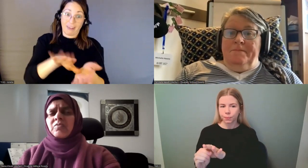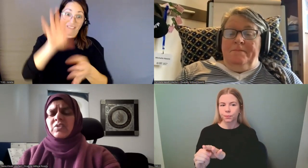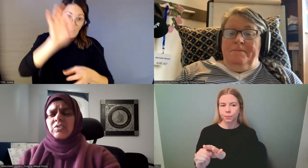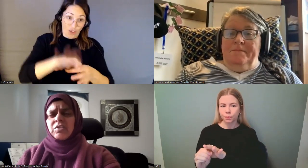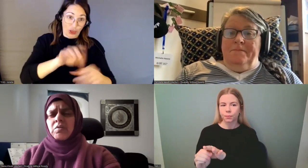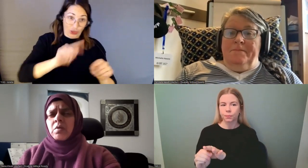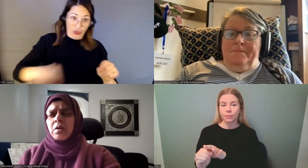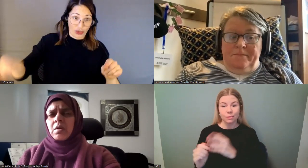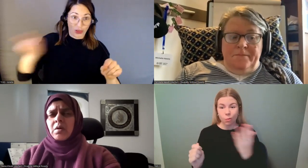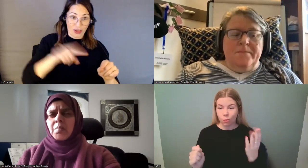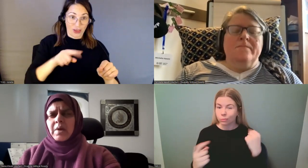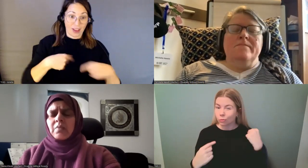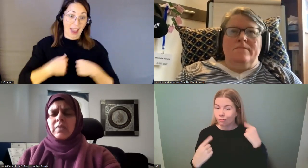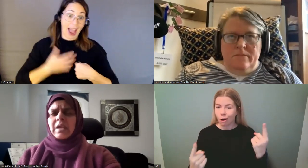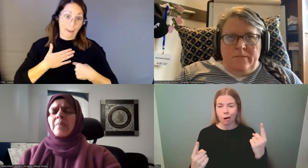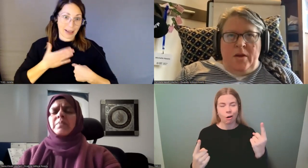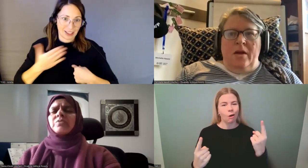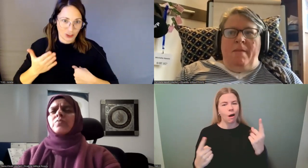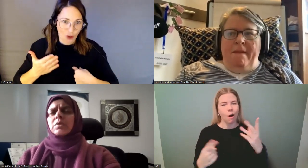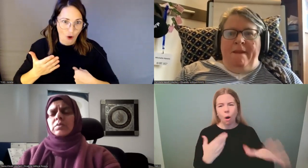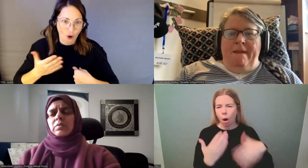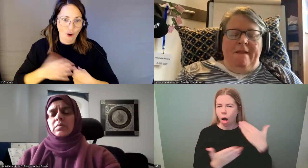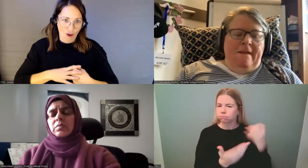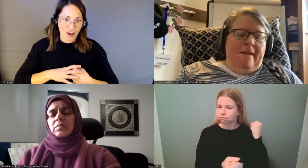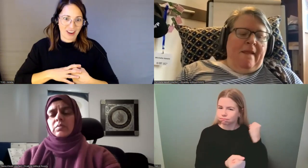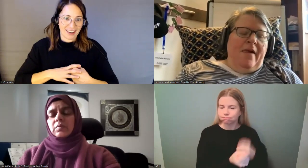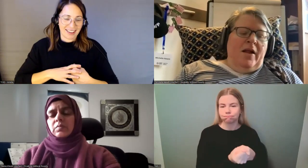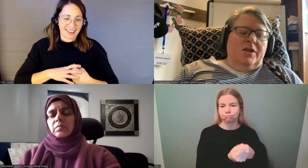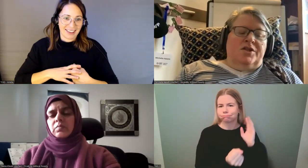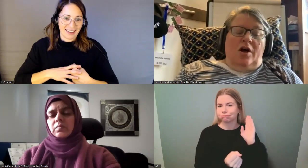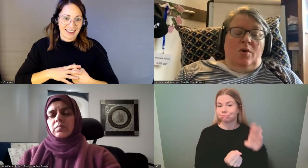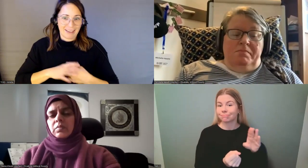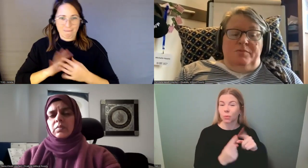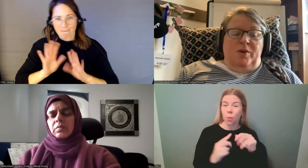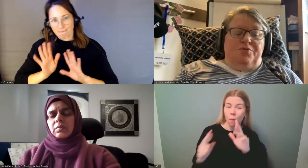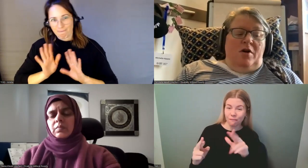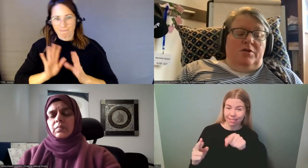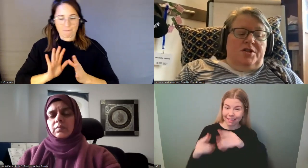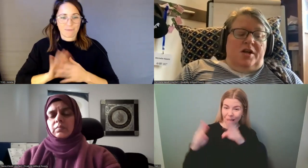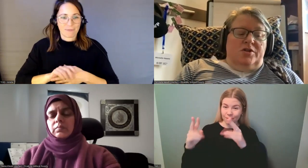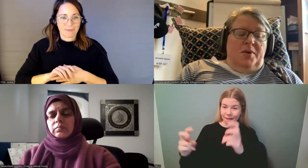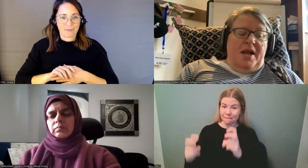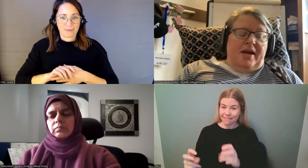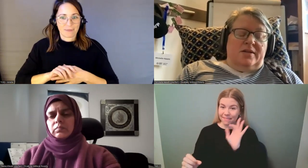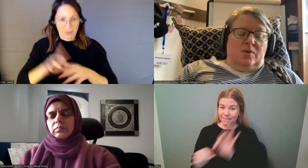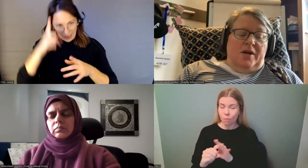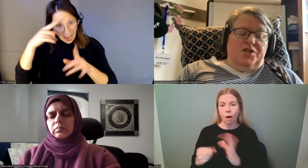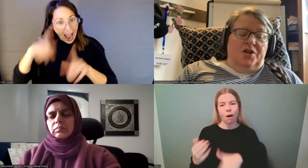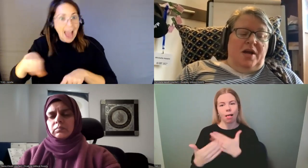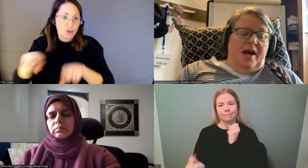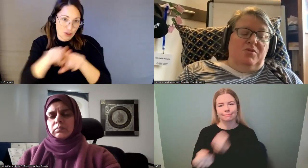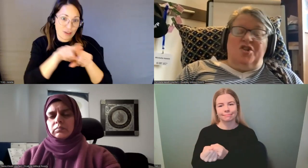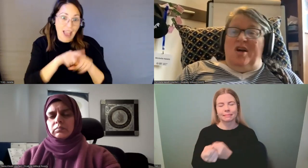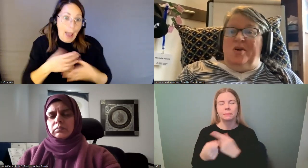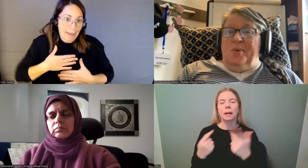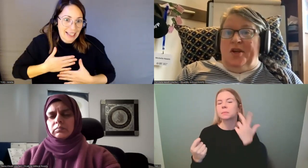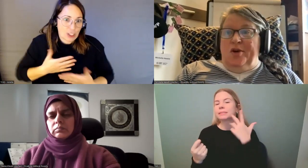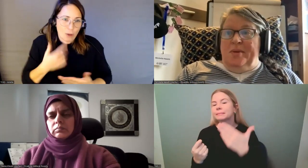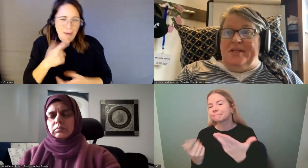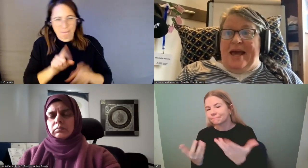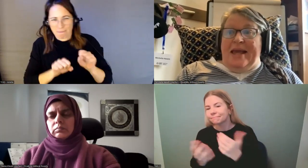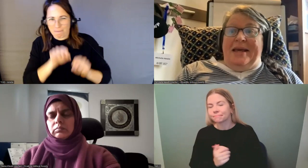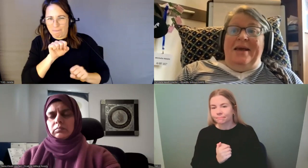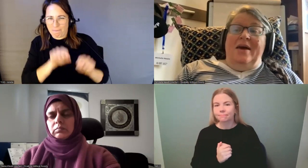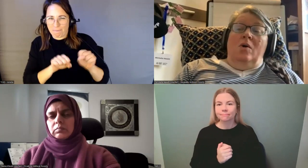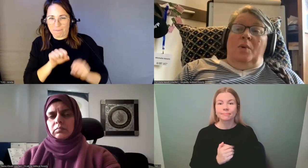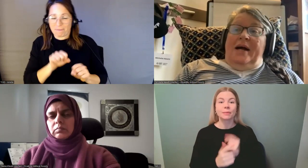unanimity continue, but we can't be sure. So, which rolls us on to a next question: how much longer will